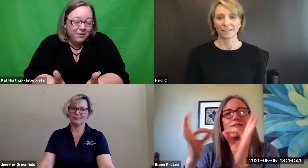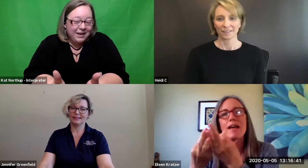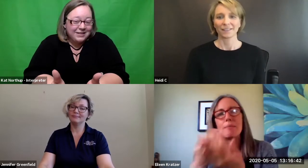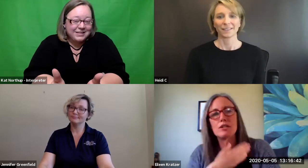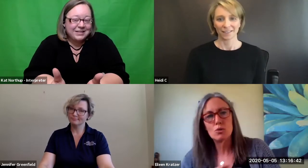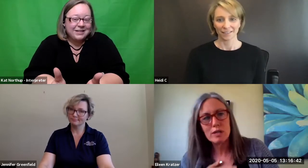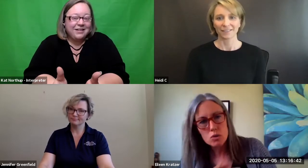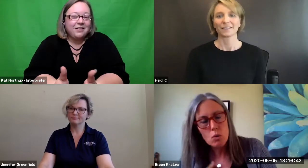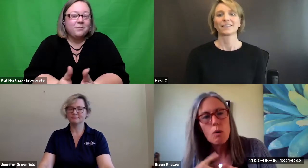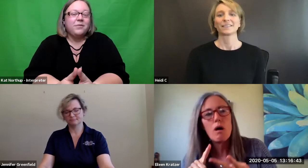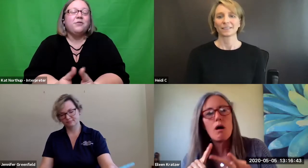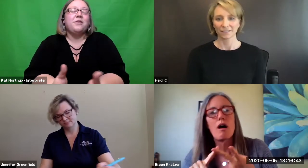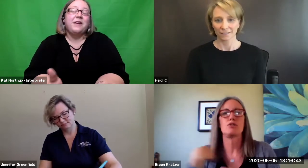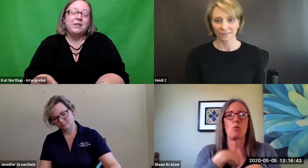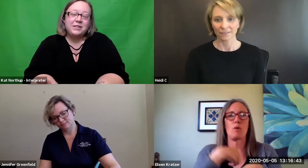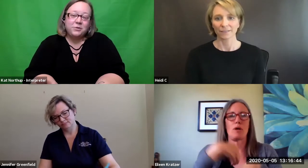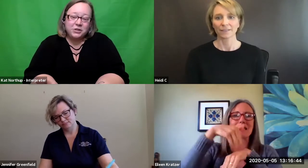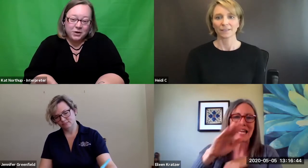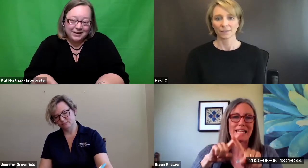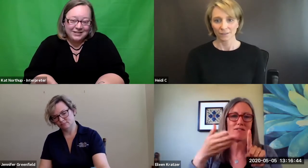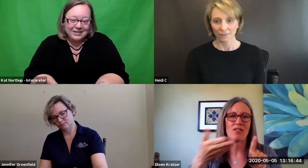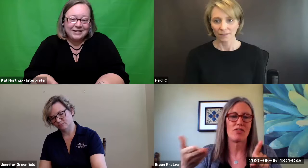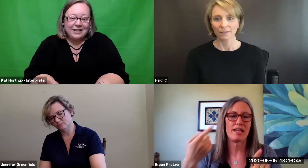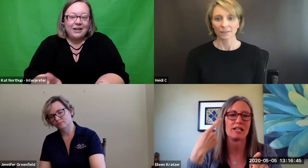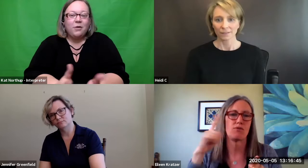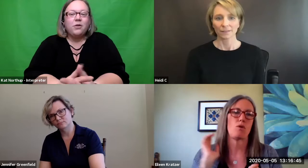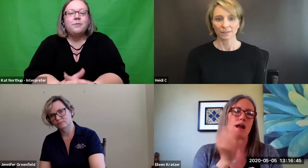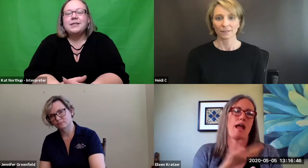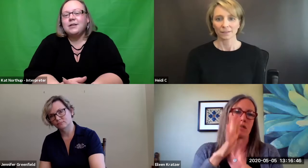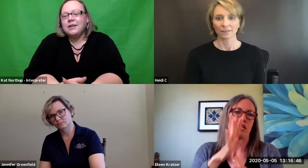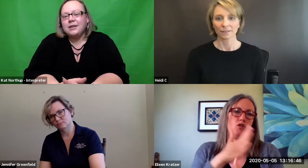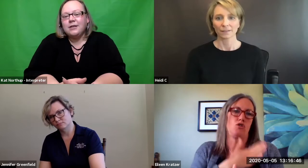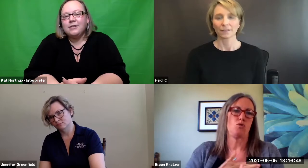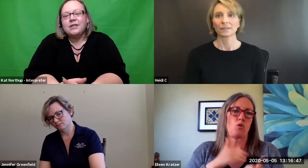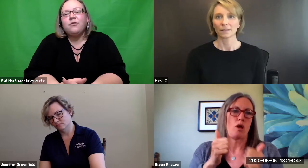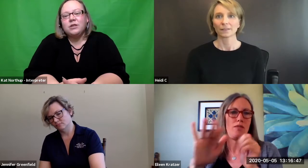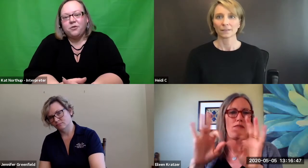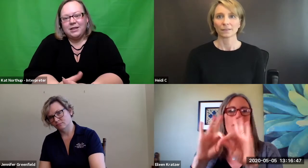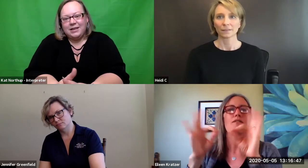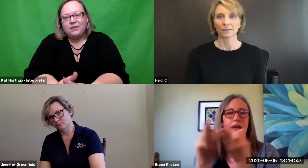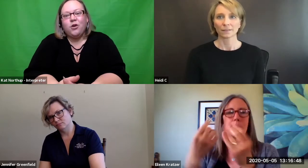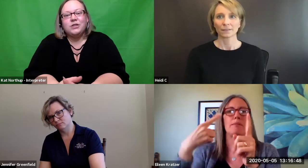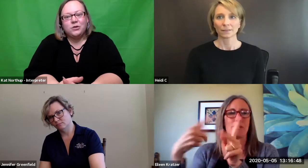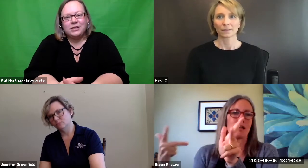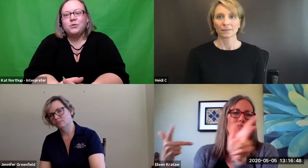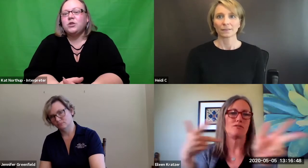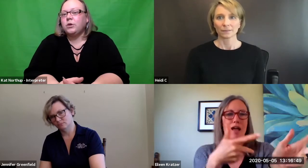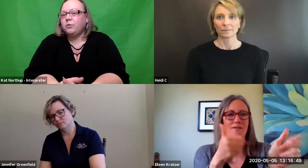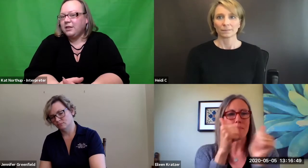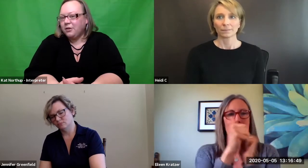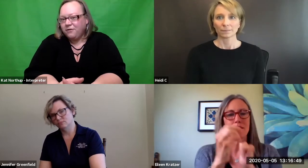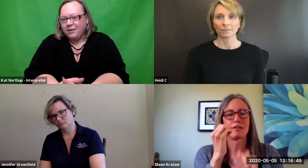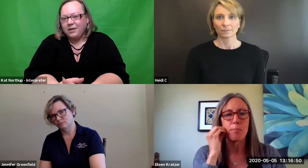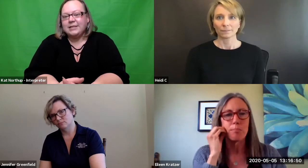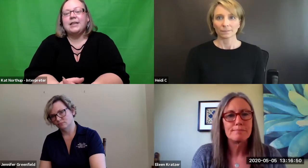Also cupcakes for the families to enjoy. We're going to be sending several different things for our students to enjoy